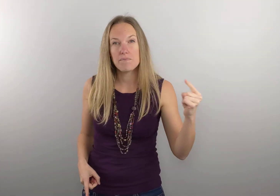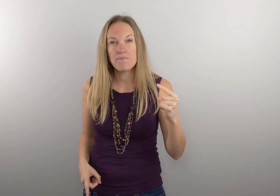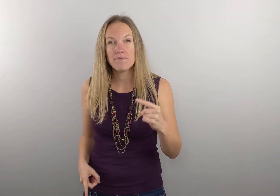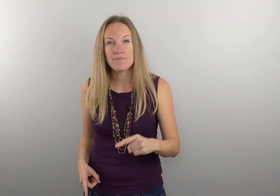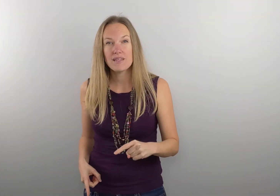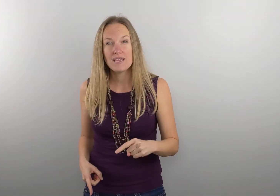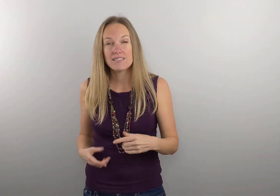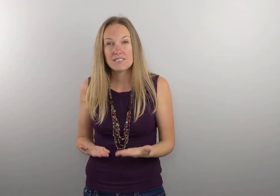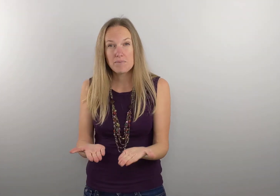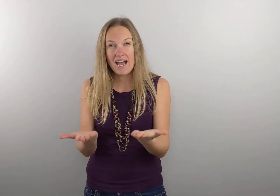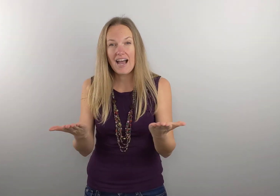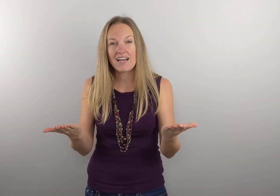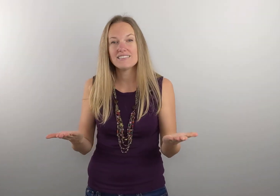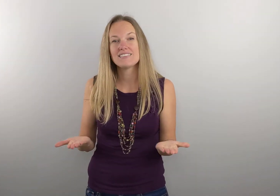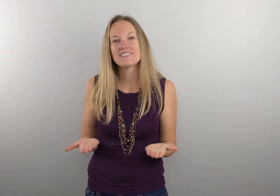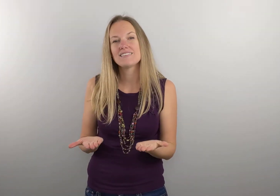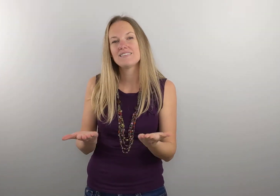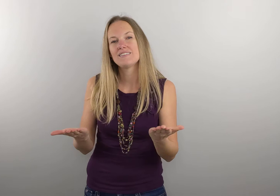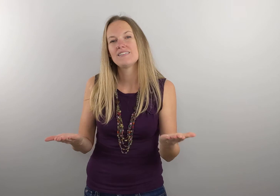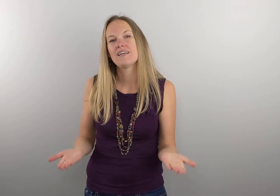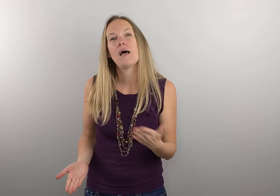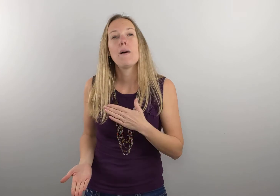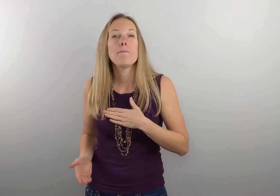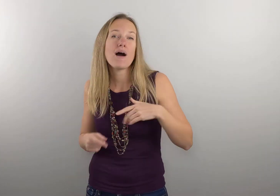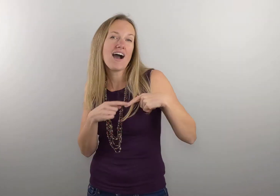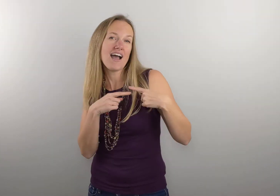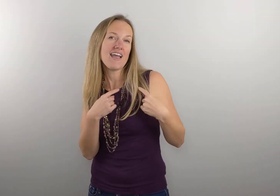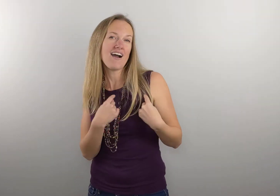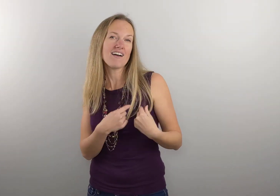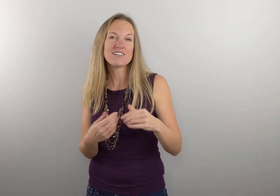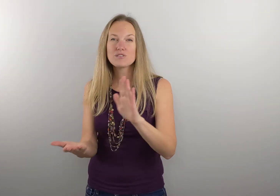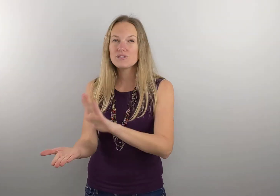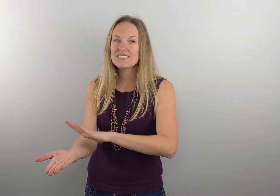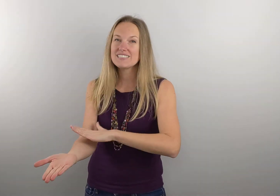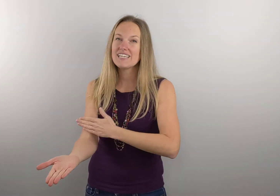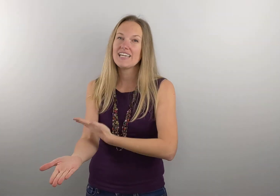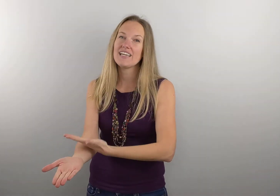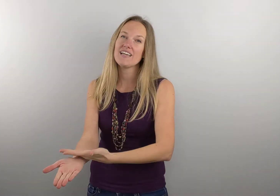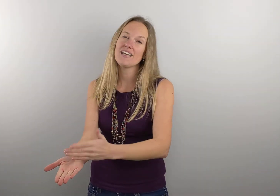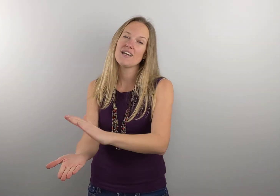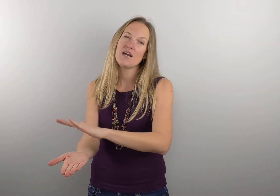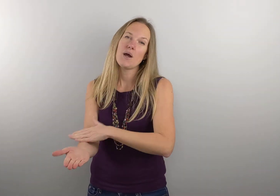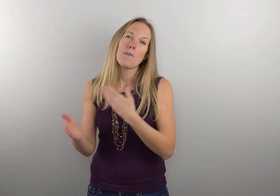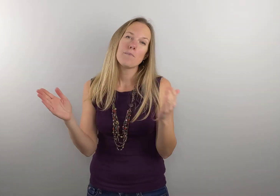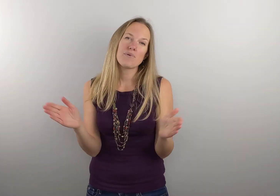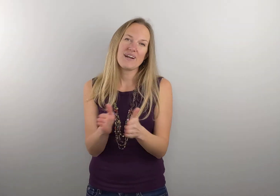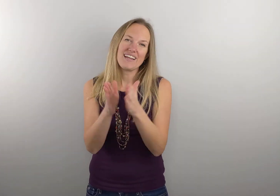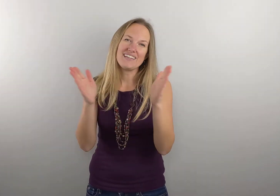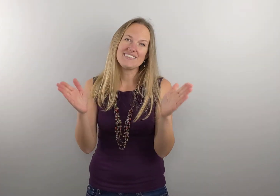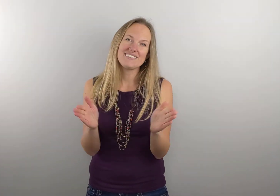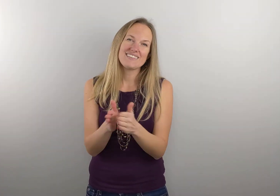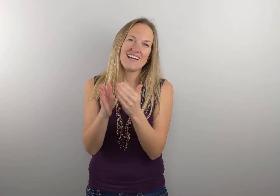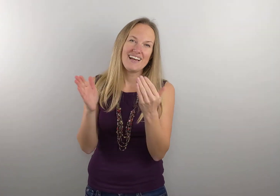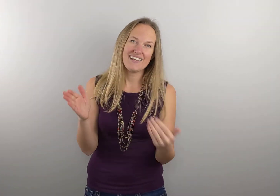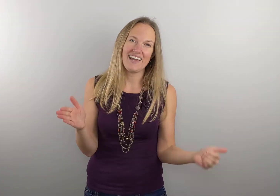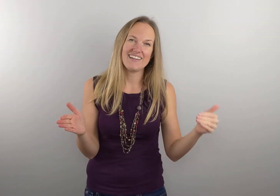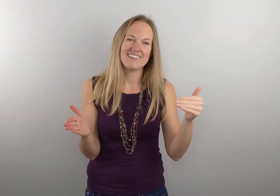come to pass. My heart will sing praise again.